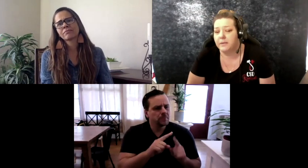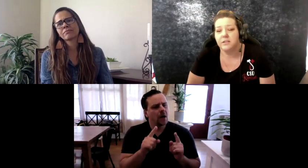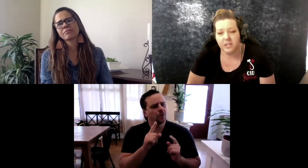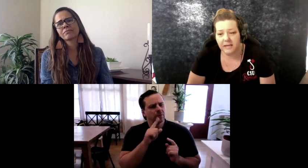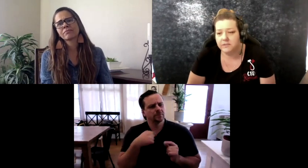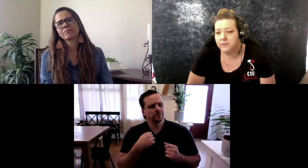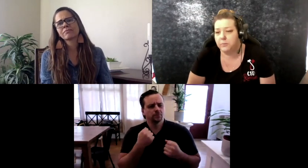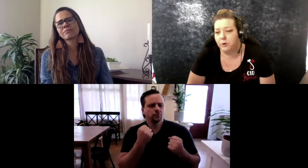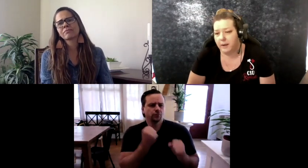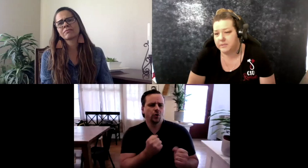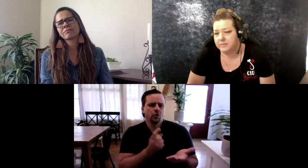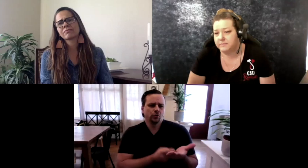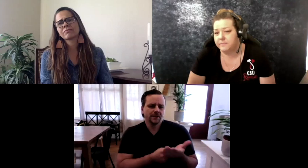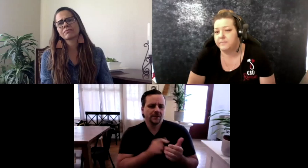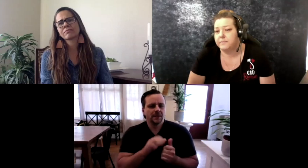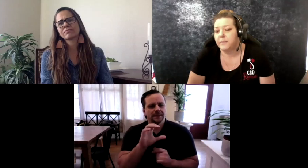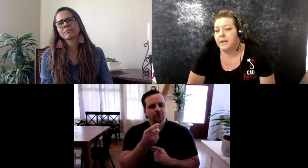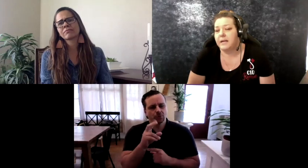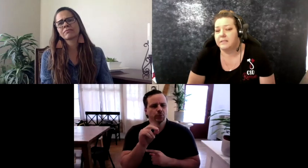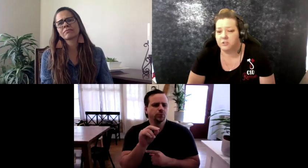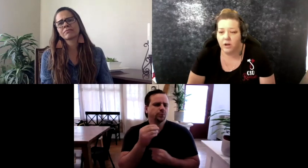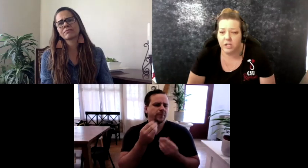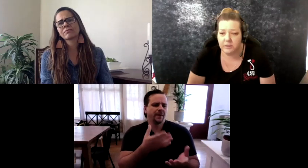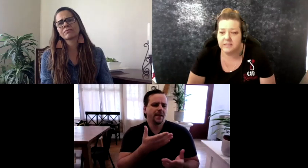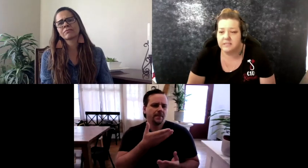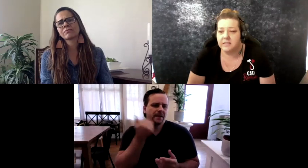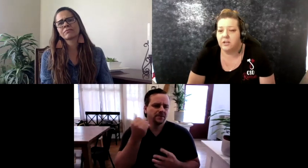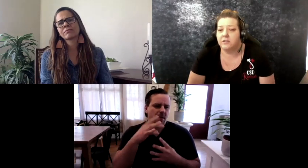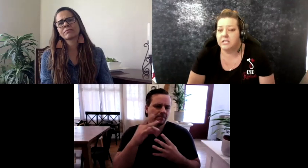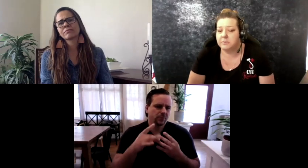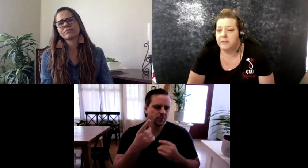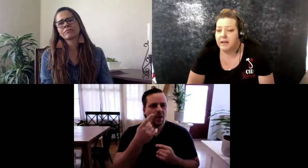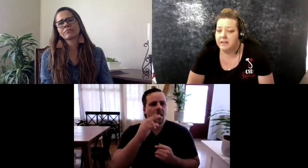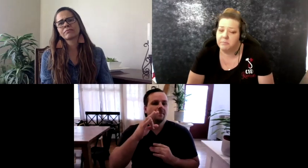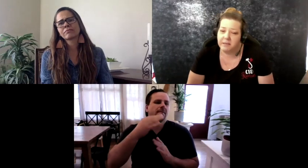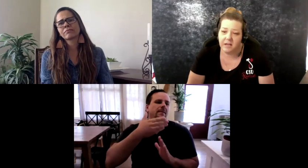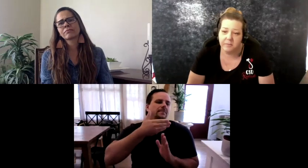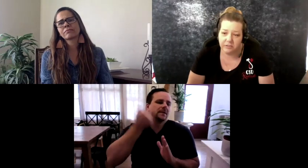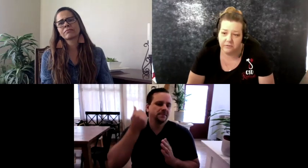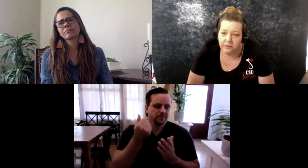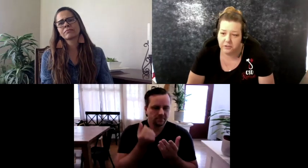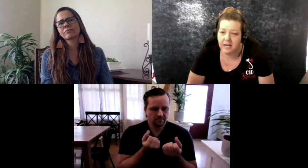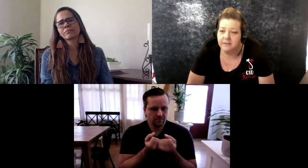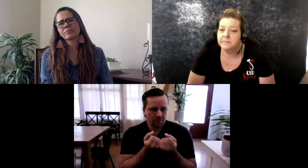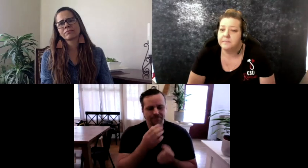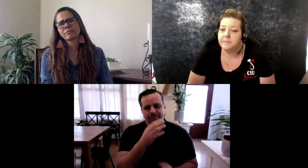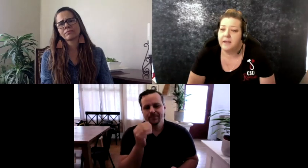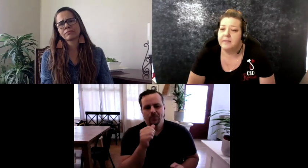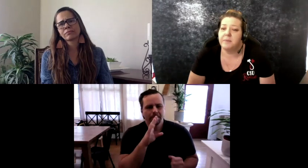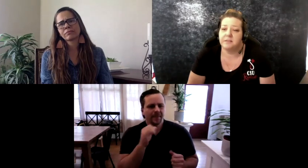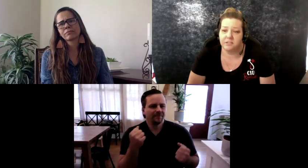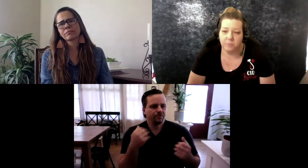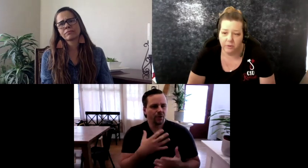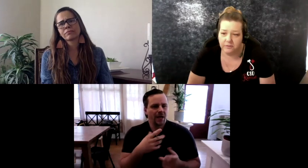welcome. Check out different programs. But it's a strong argument that CSDR does provide the best option for your child and